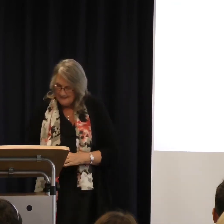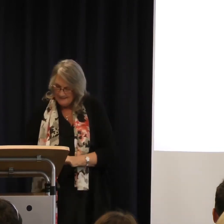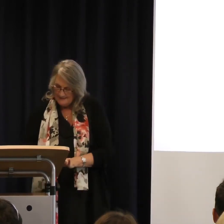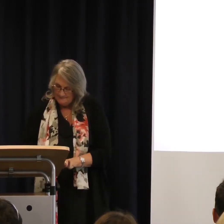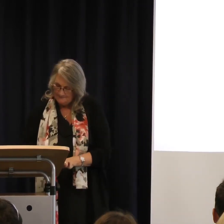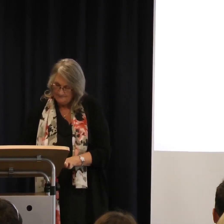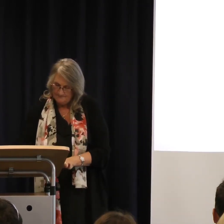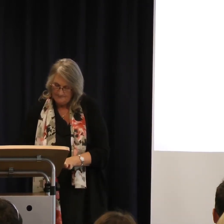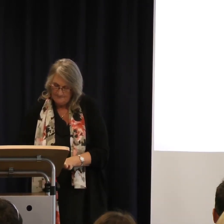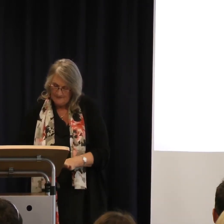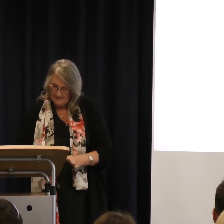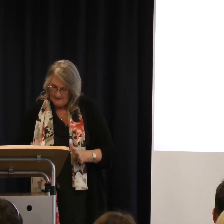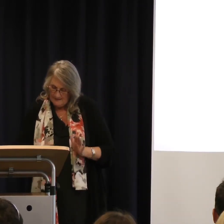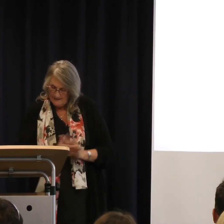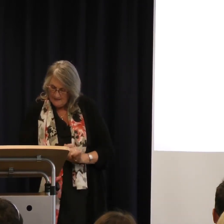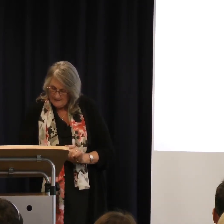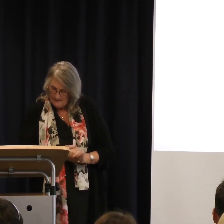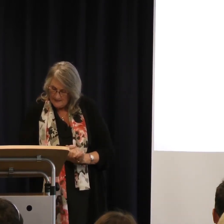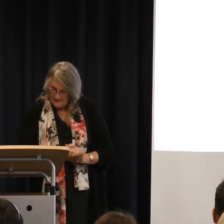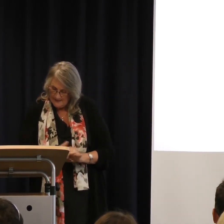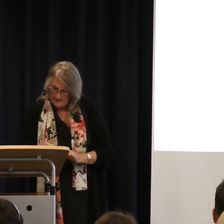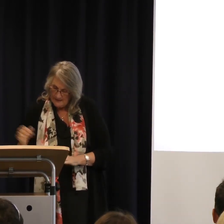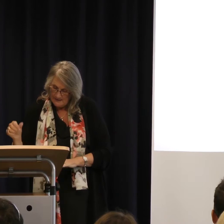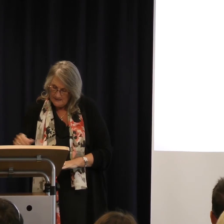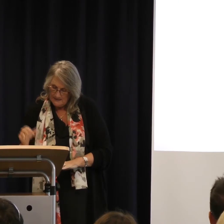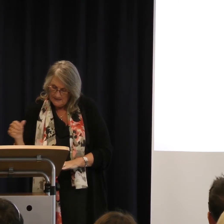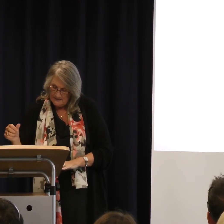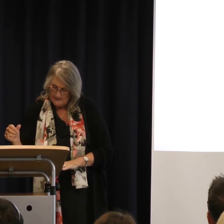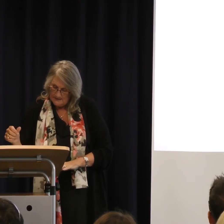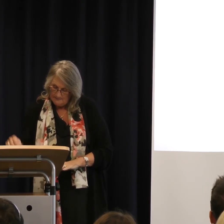those goals in terms of splitting Deaf Victoria into two different organisations.